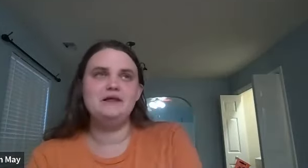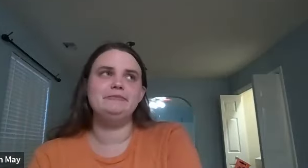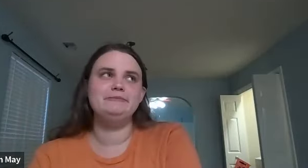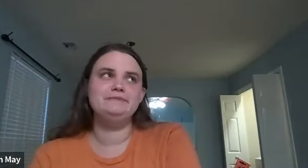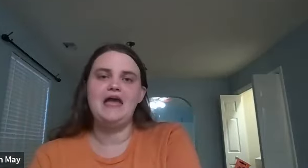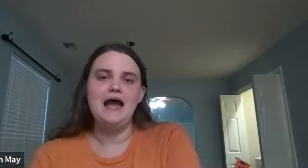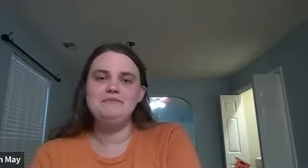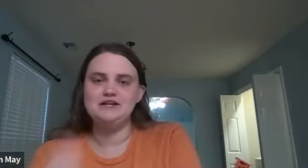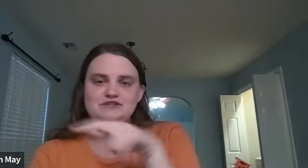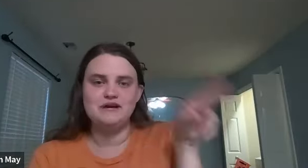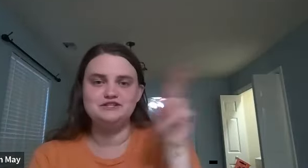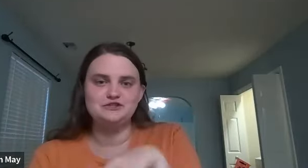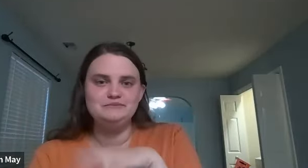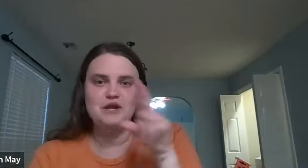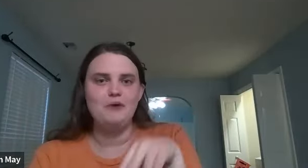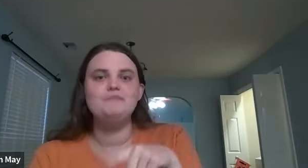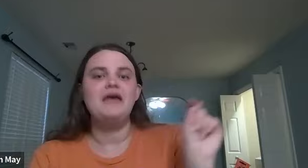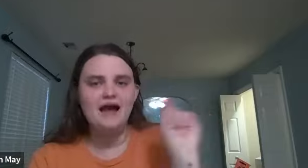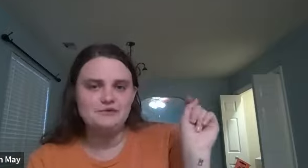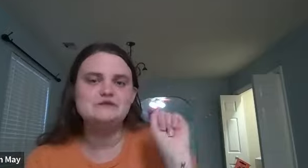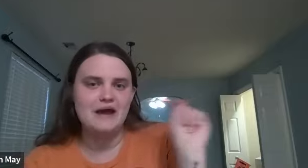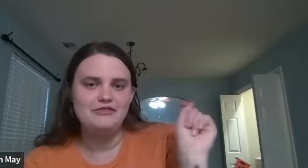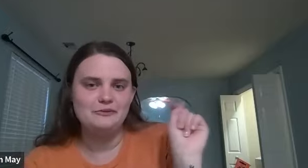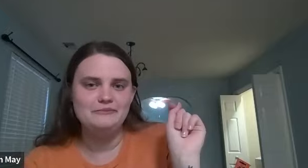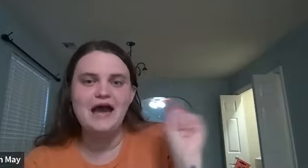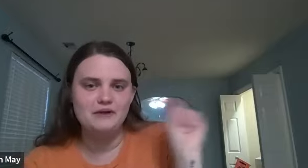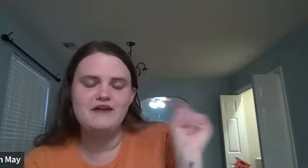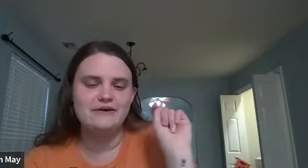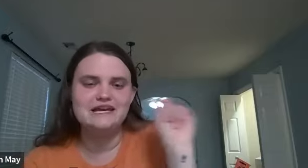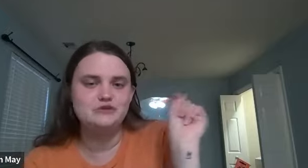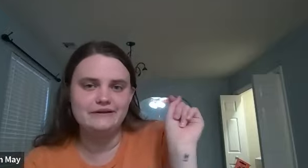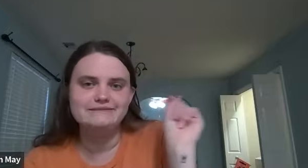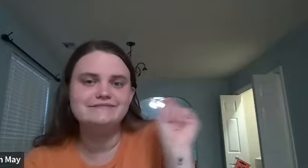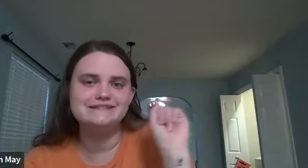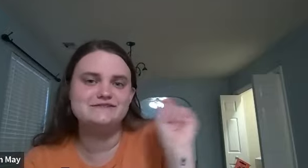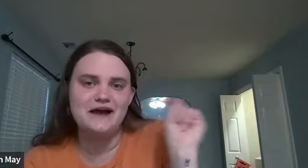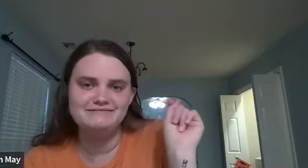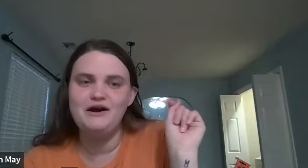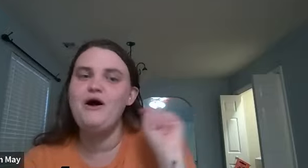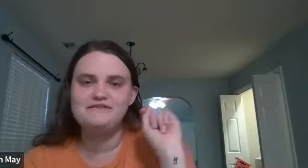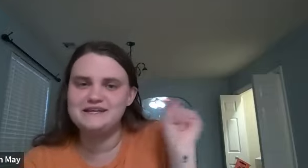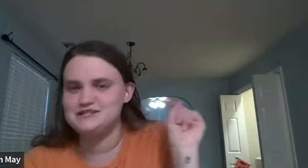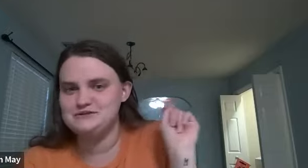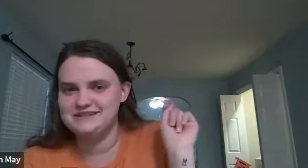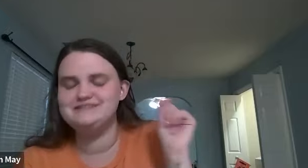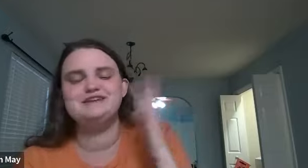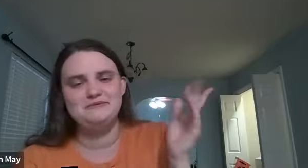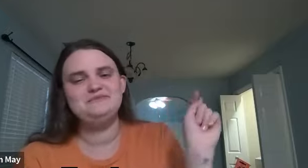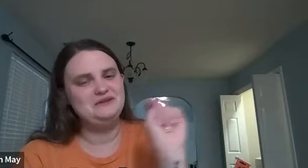like, I'm not using restroom. No, I'm using bathroom. I don't care if I'm saying toilet. This is fine. All of the kids use it. So